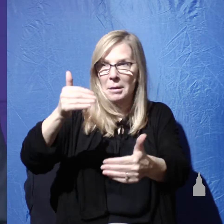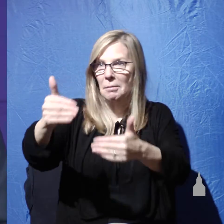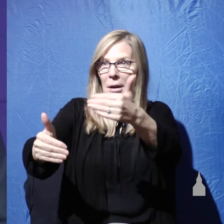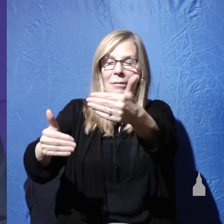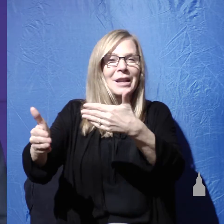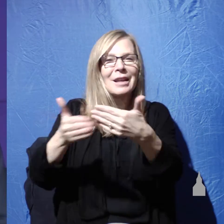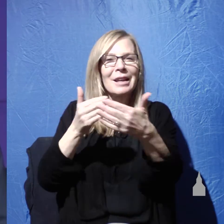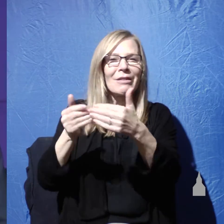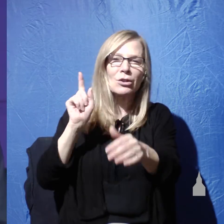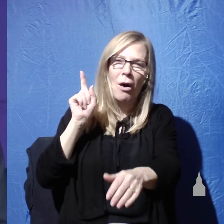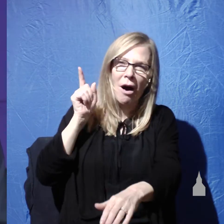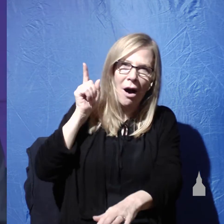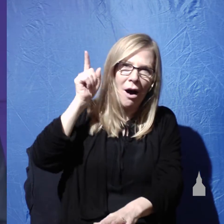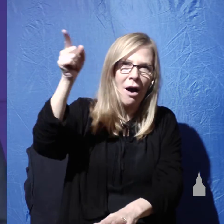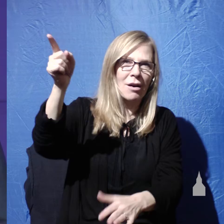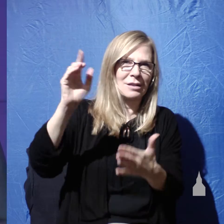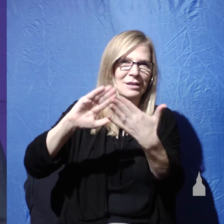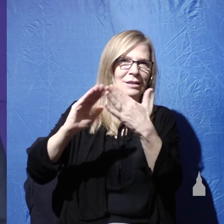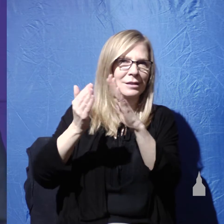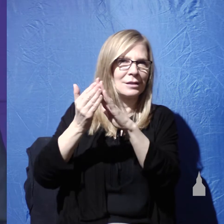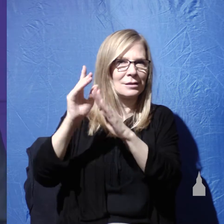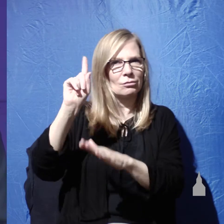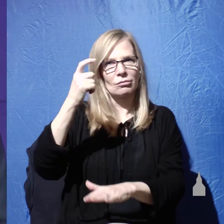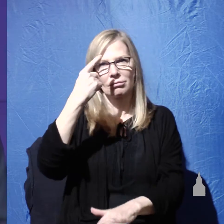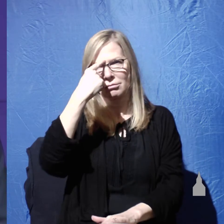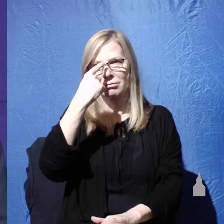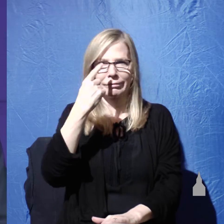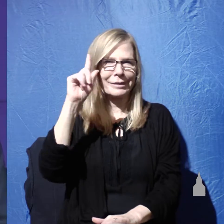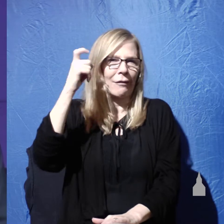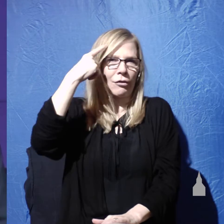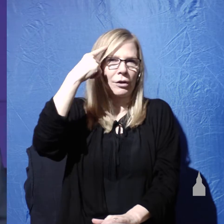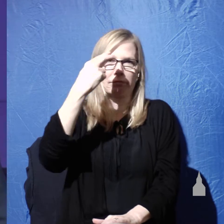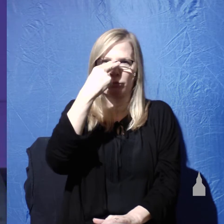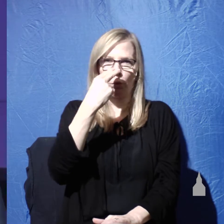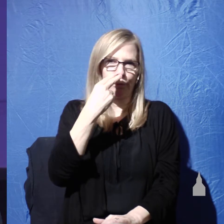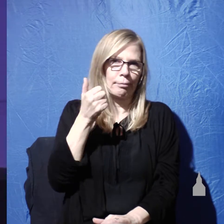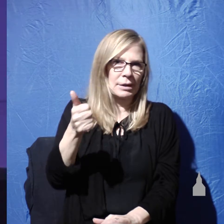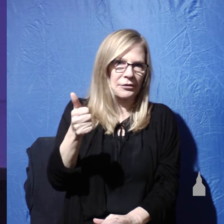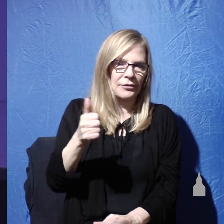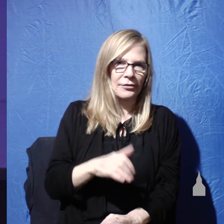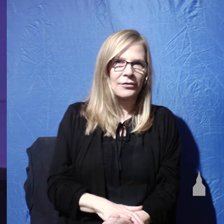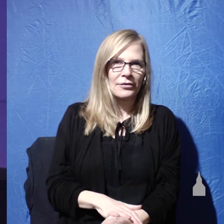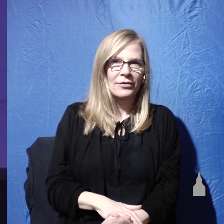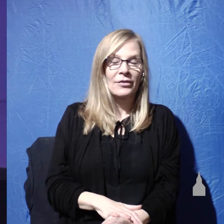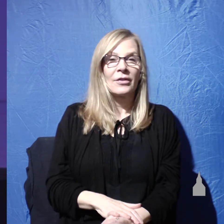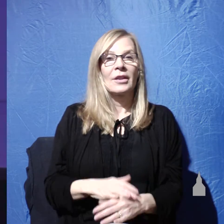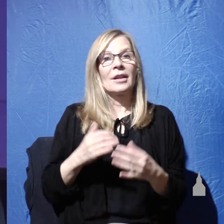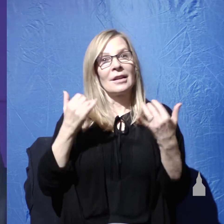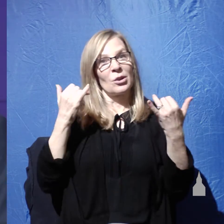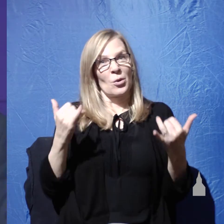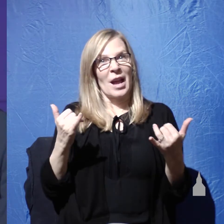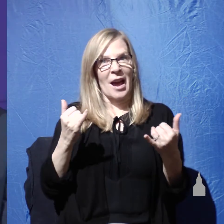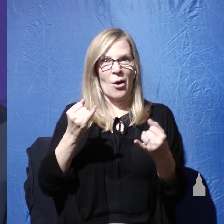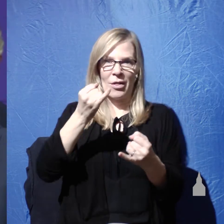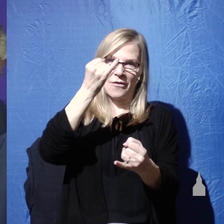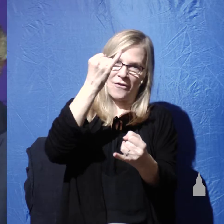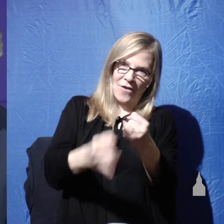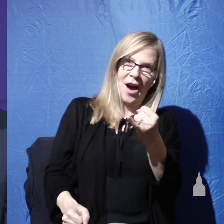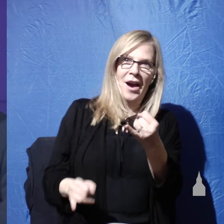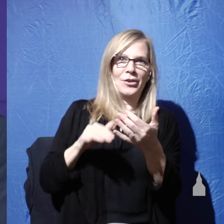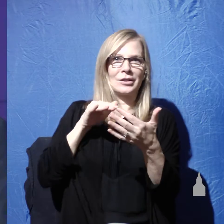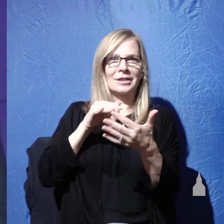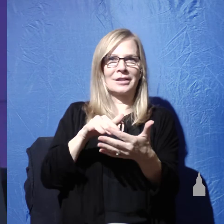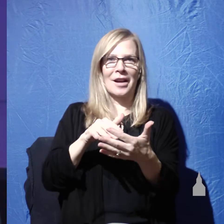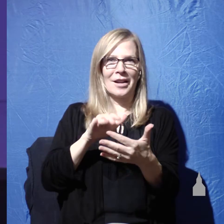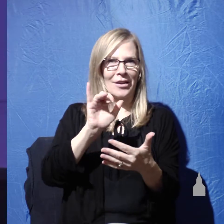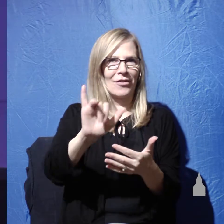from Israel, the imperial city, Rome itself. That brings us today to our concluding study of Acts, because